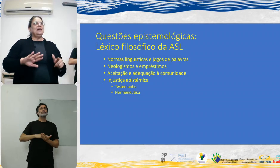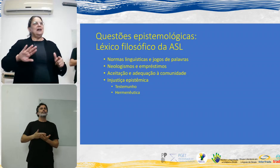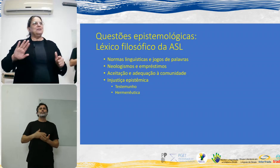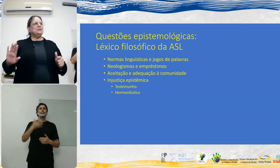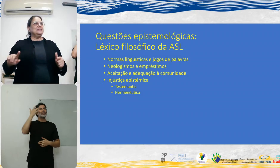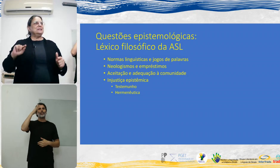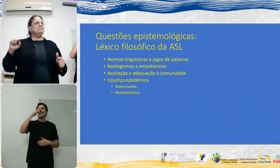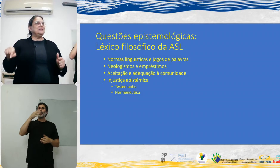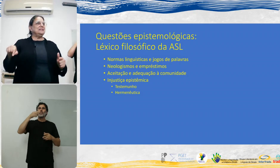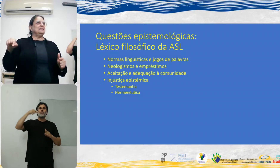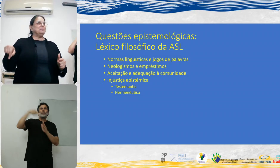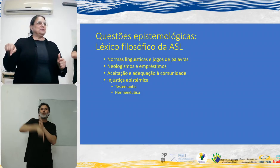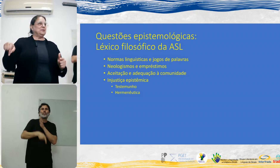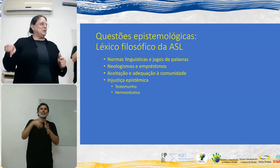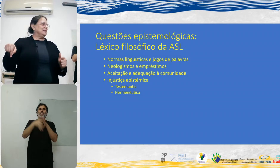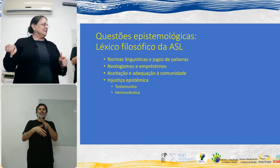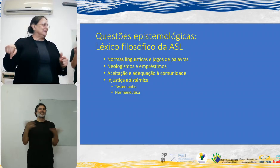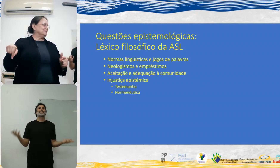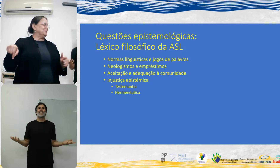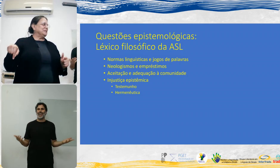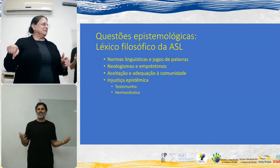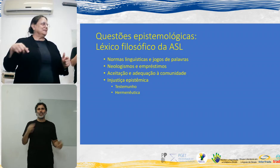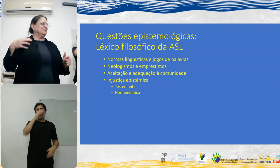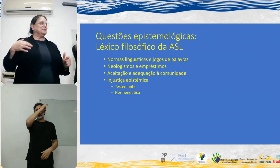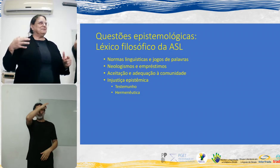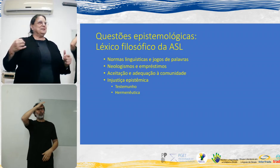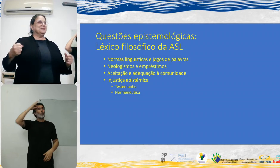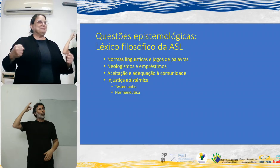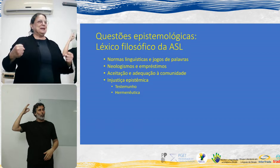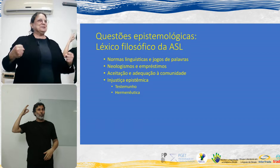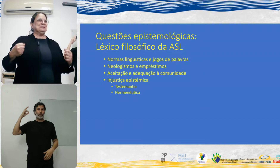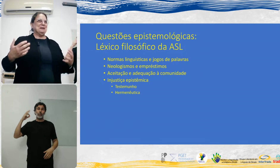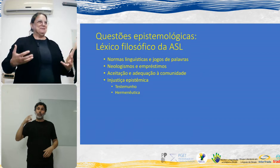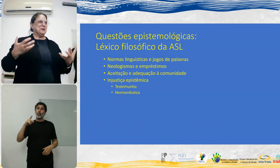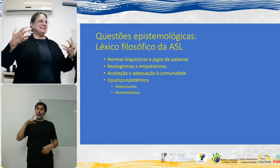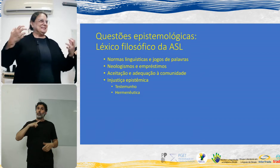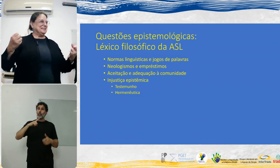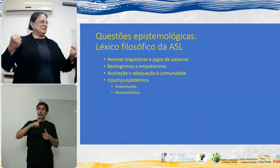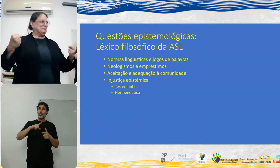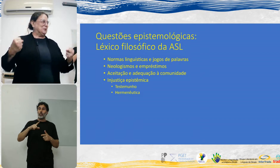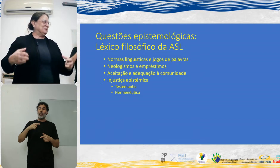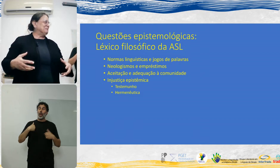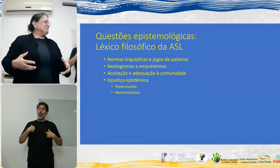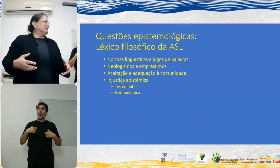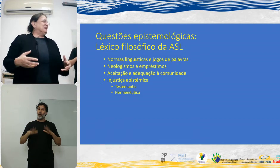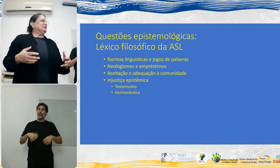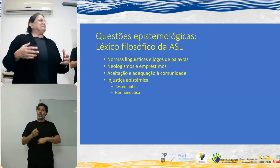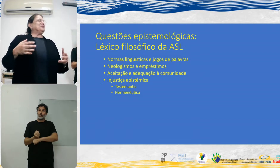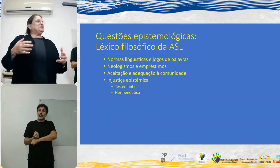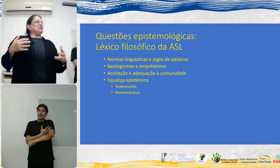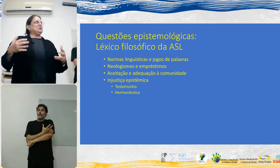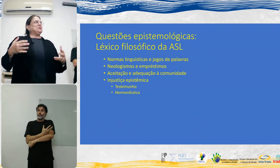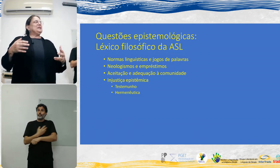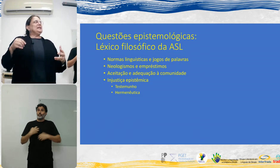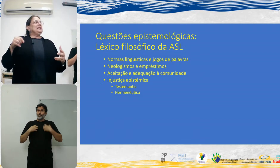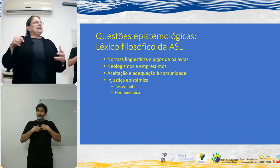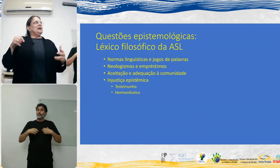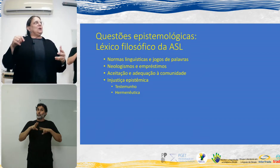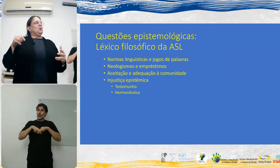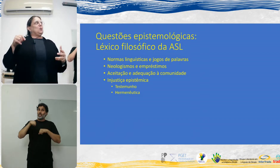interpreting, and they're dismissing the person who has the expertise. And you can feel the passion in my voice gets a little more.